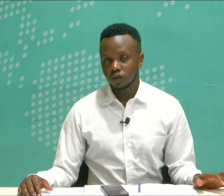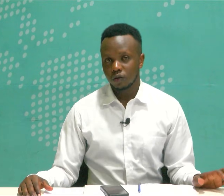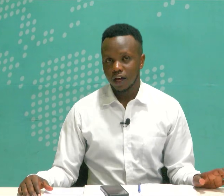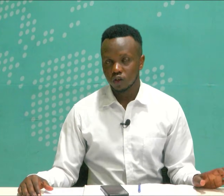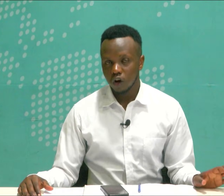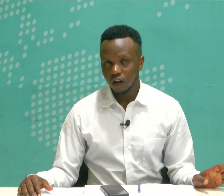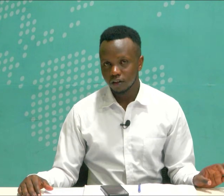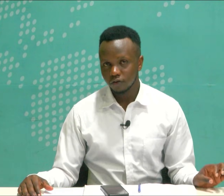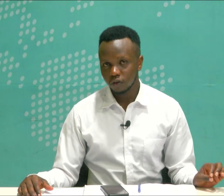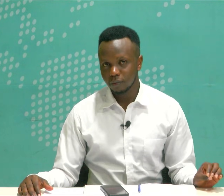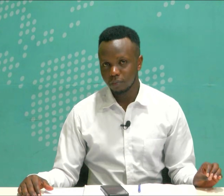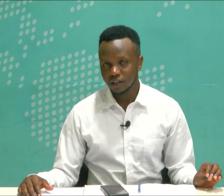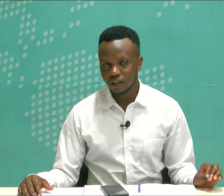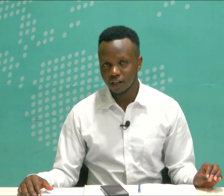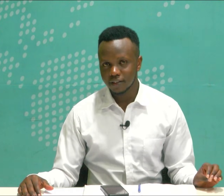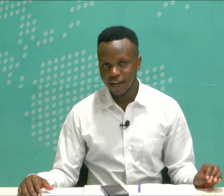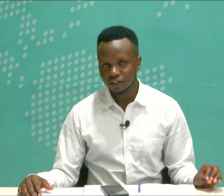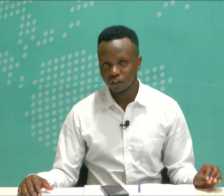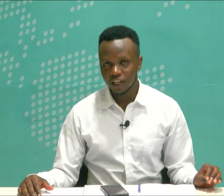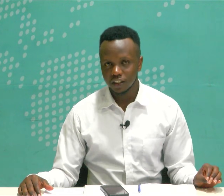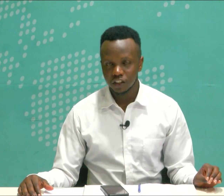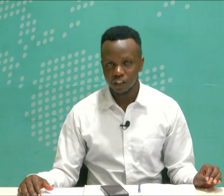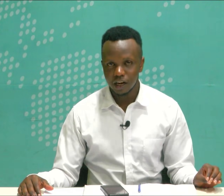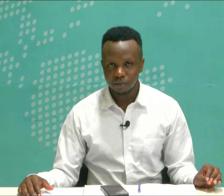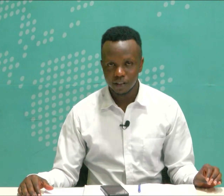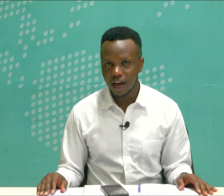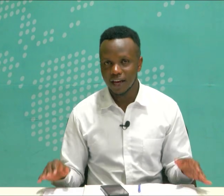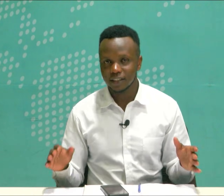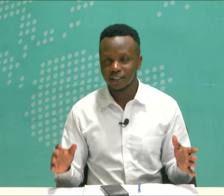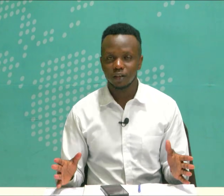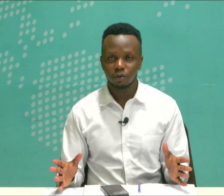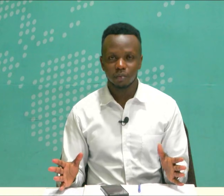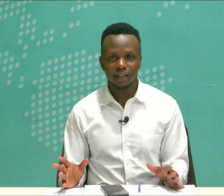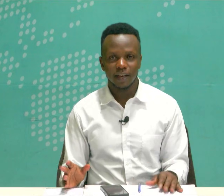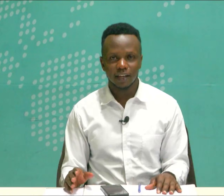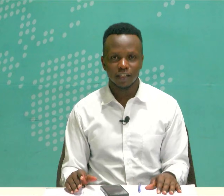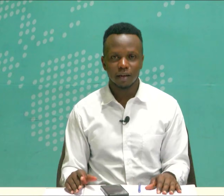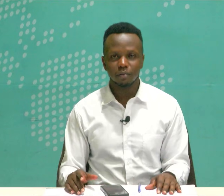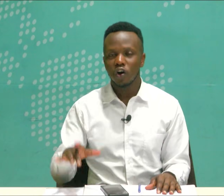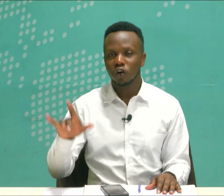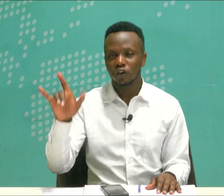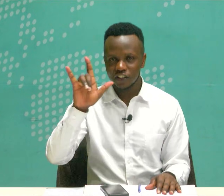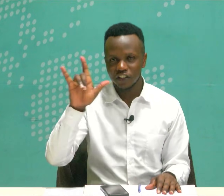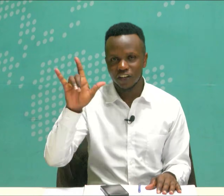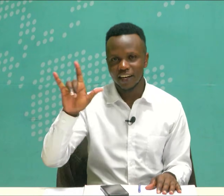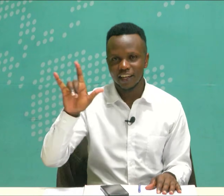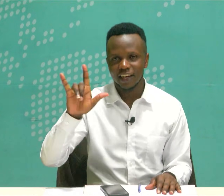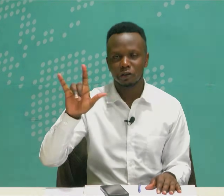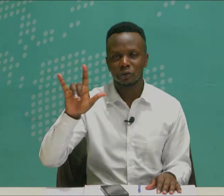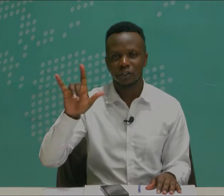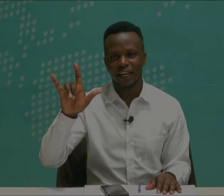that's all for the business and related terms. Until we meet next time, continue learning how to sign.